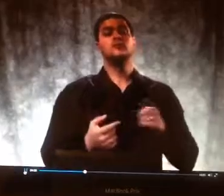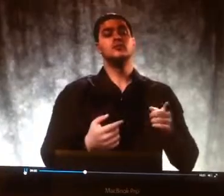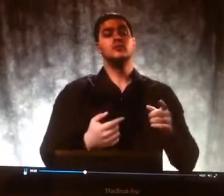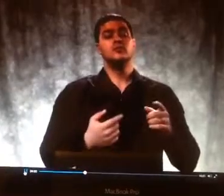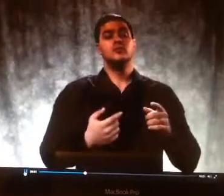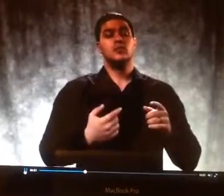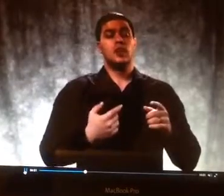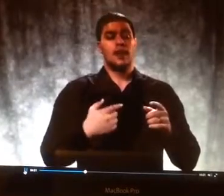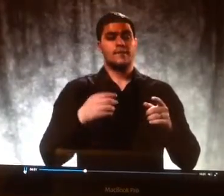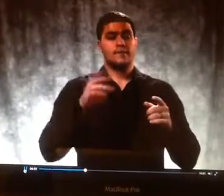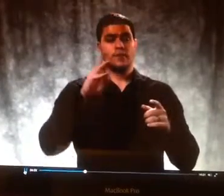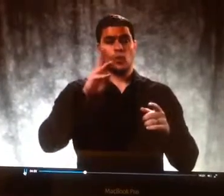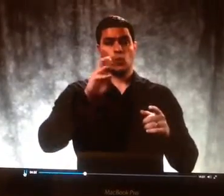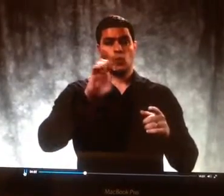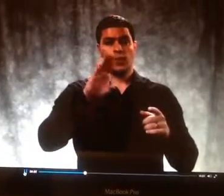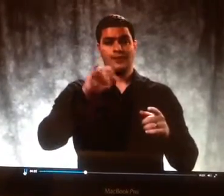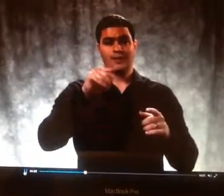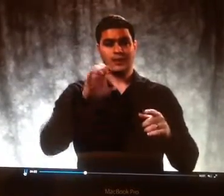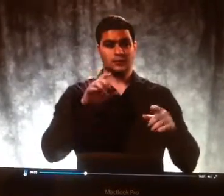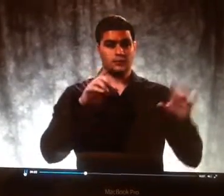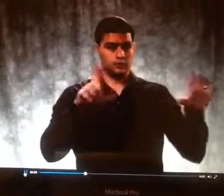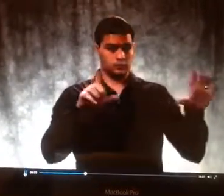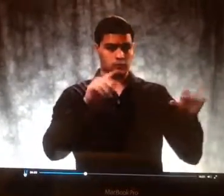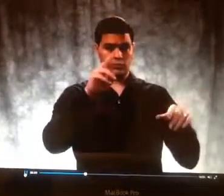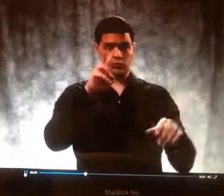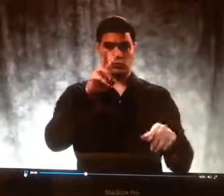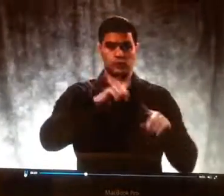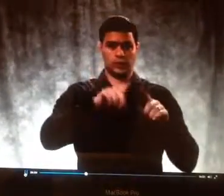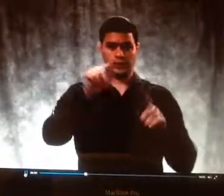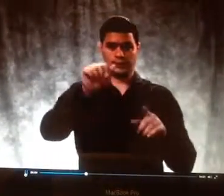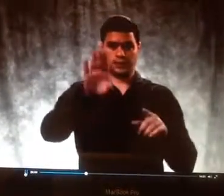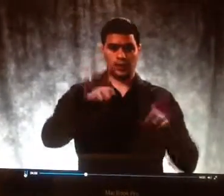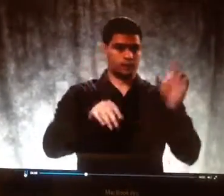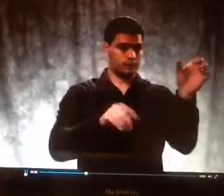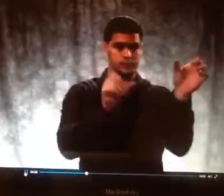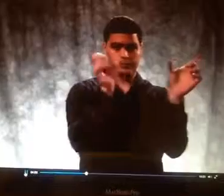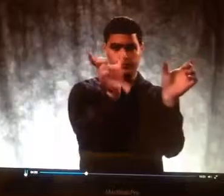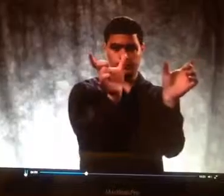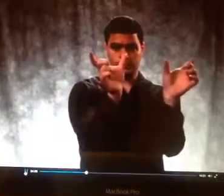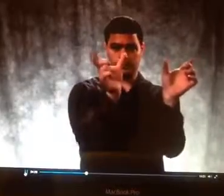Excel spreadsheet, and then I would have these websites open, but I would have two tabs.